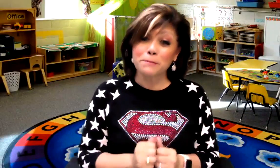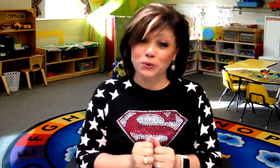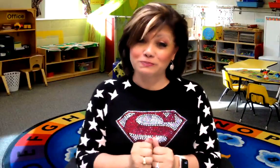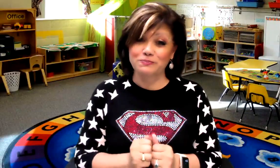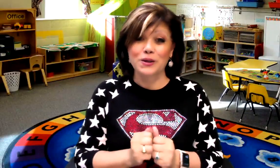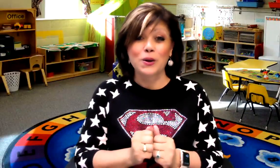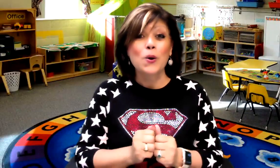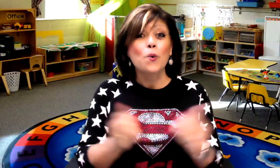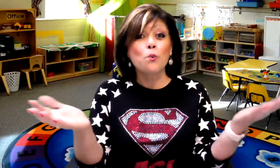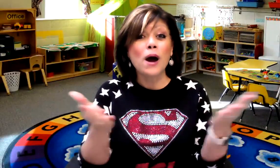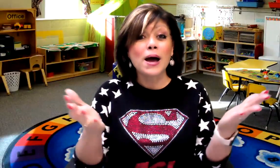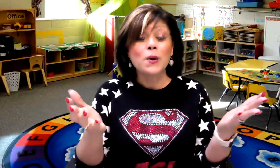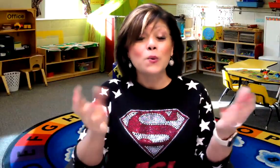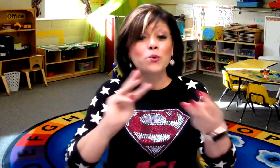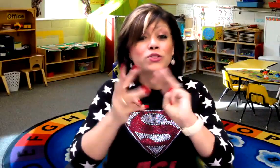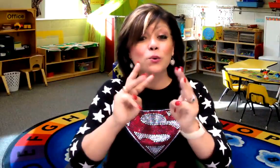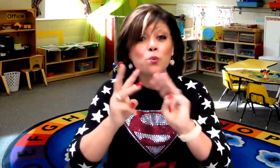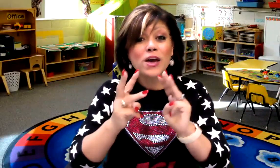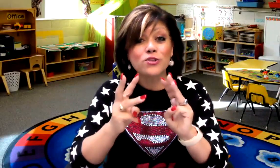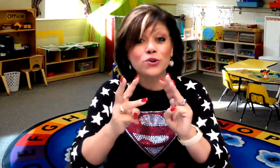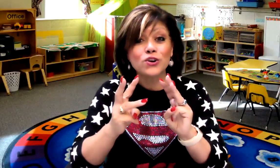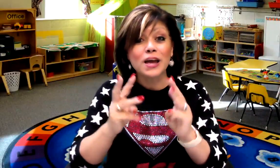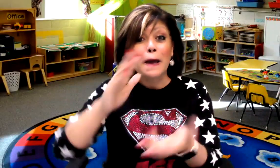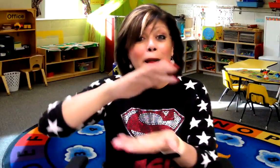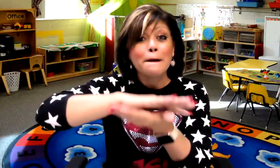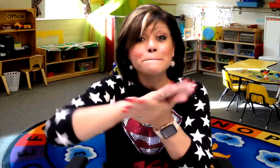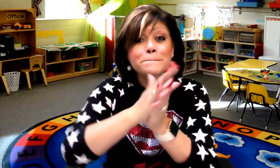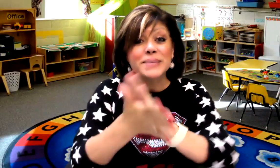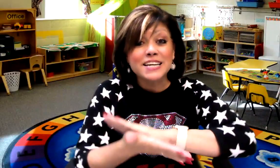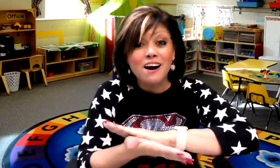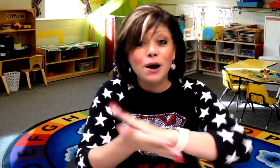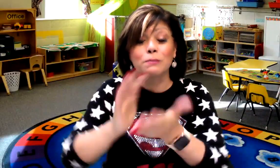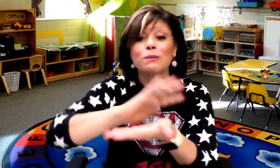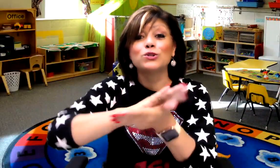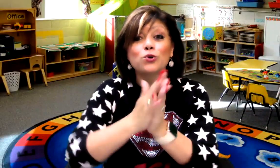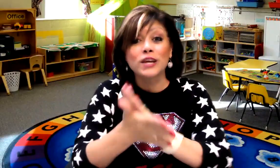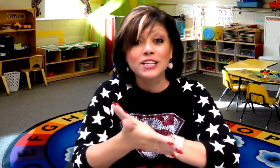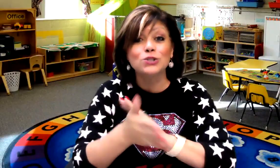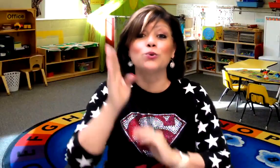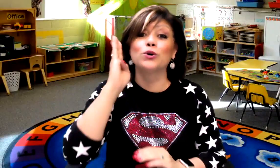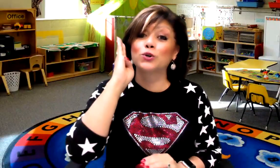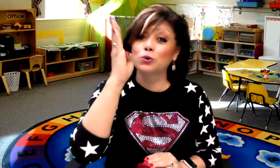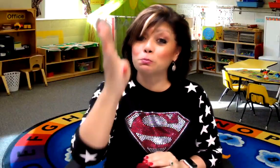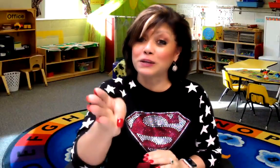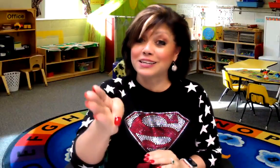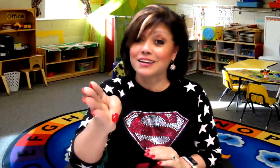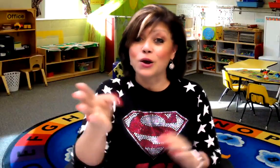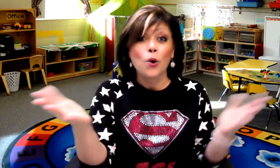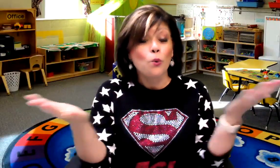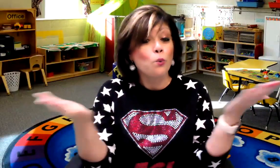tiempo. What would the weather become, turn into, or you could do be?